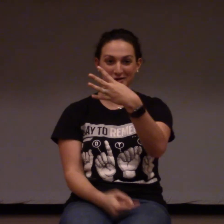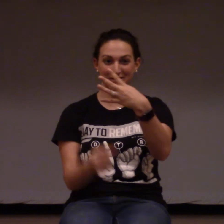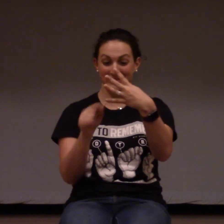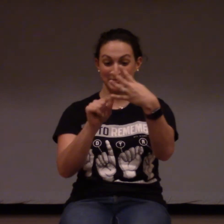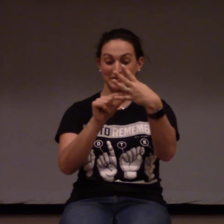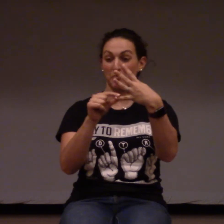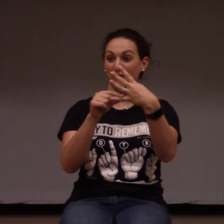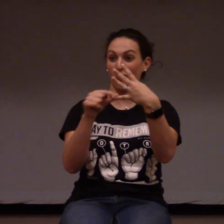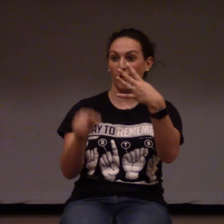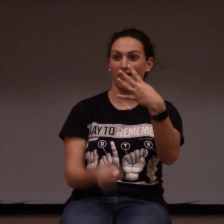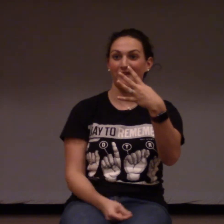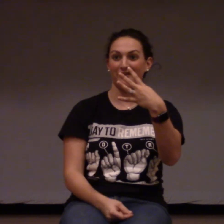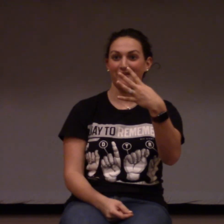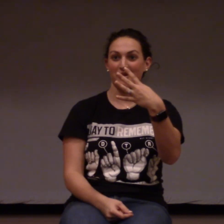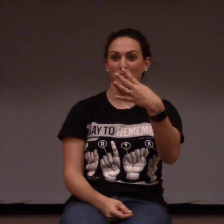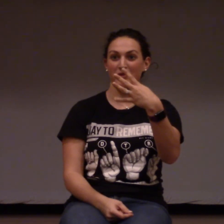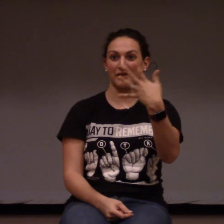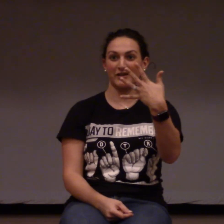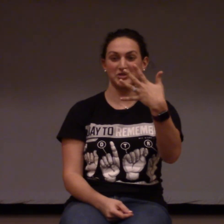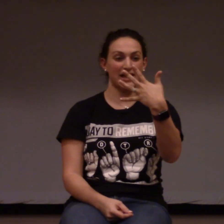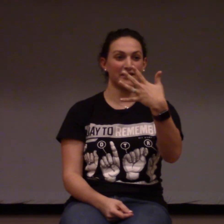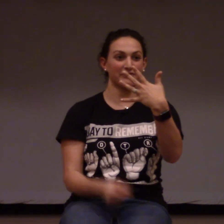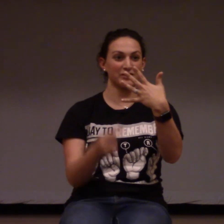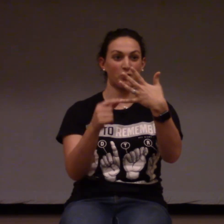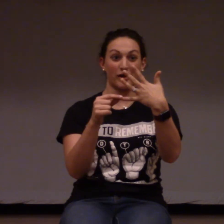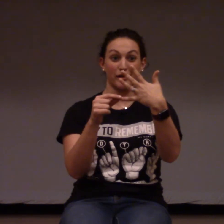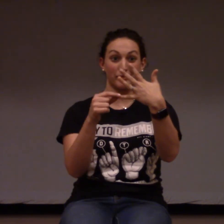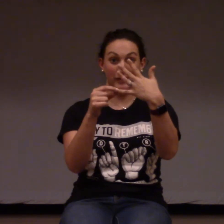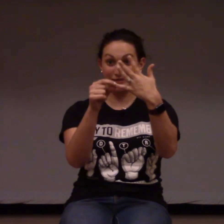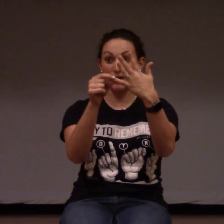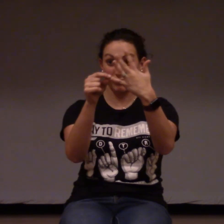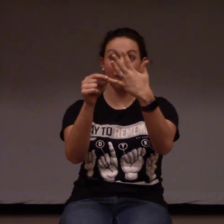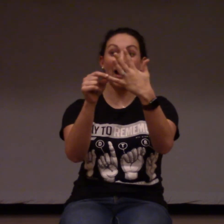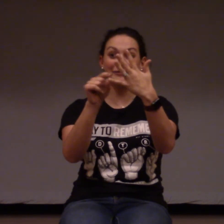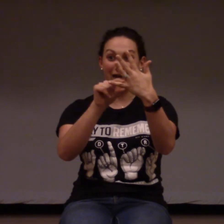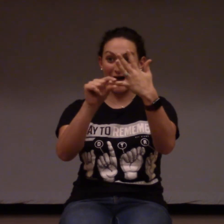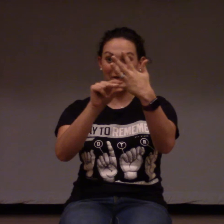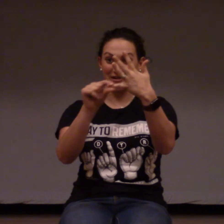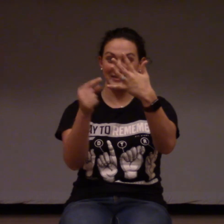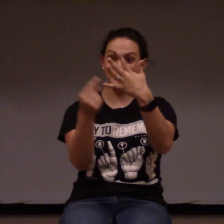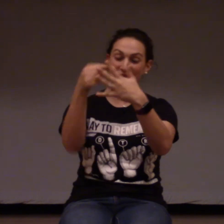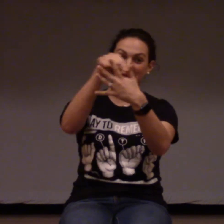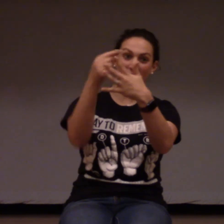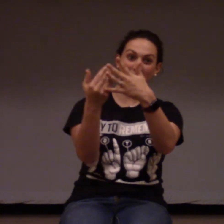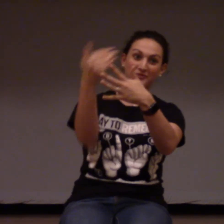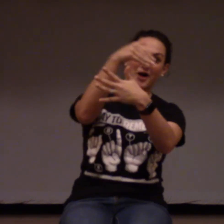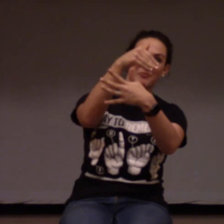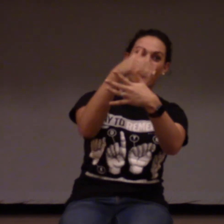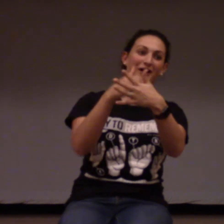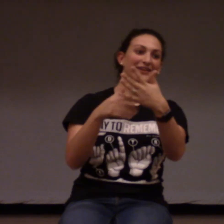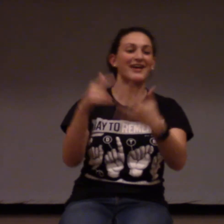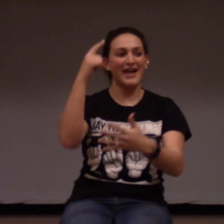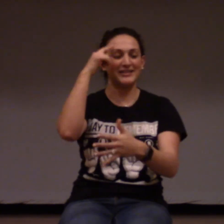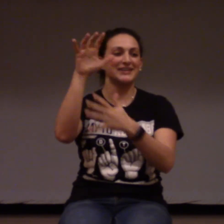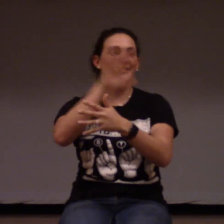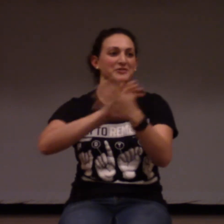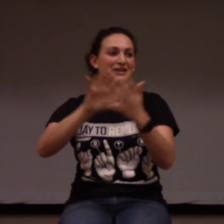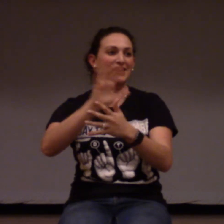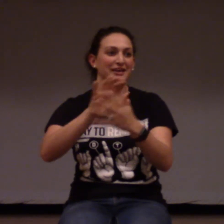this is number 4. But then if I just add a 5th one, that's number 5 now. So now they all moved up 1. And in sign language that can get